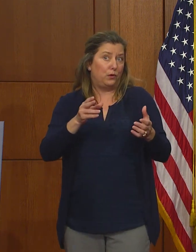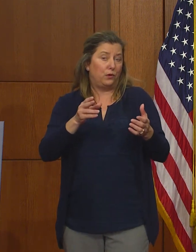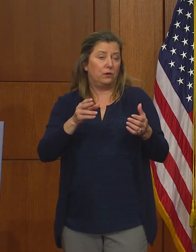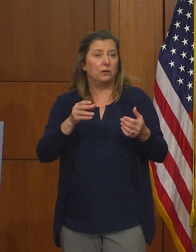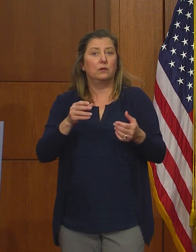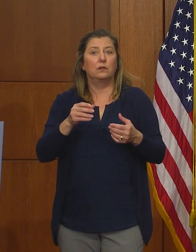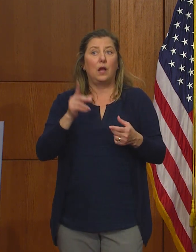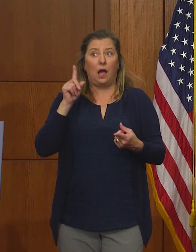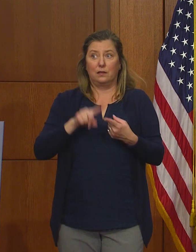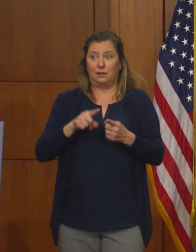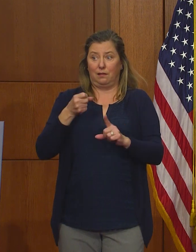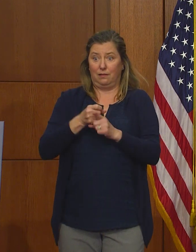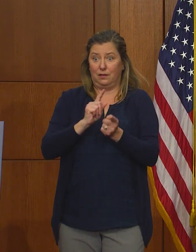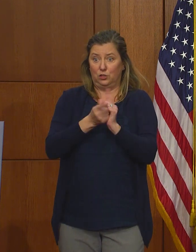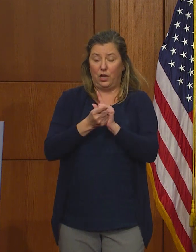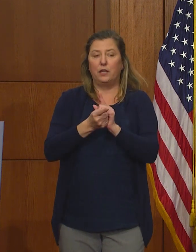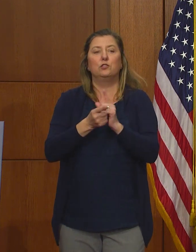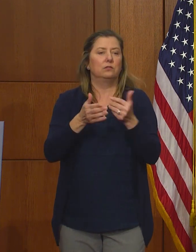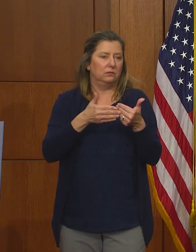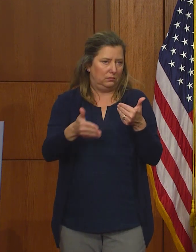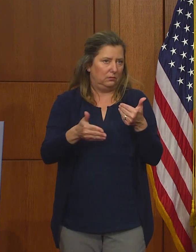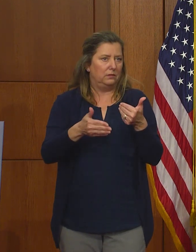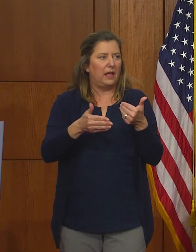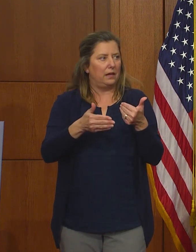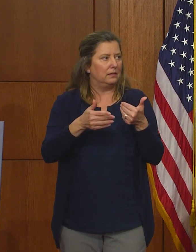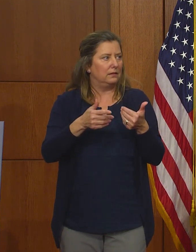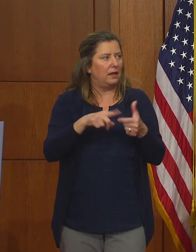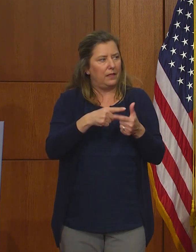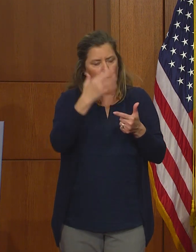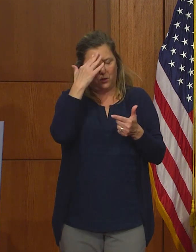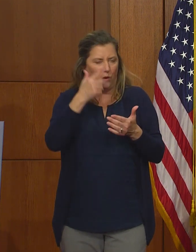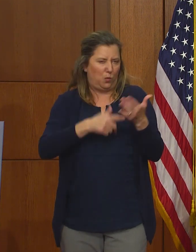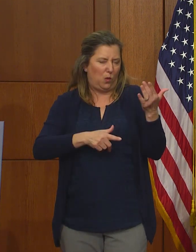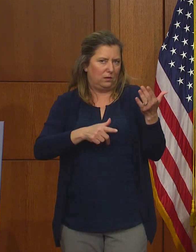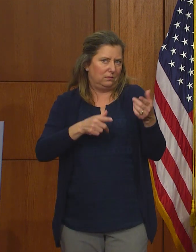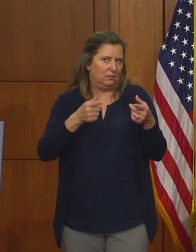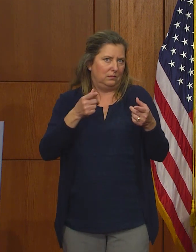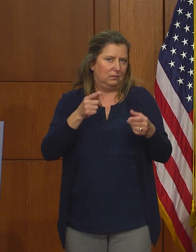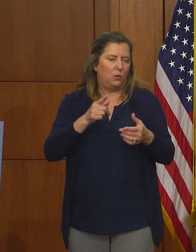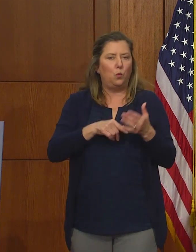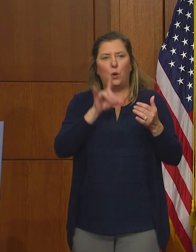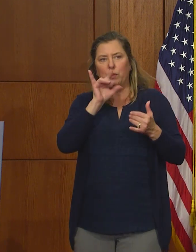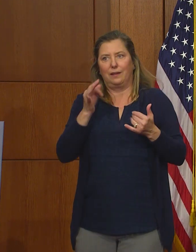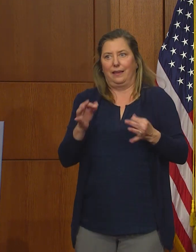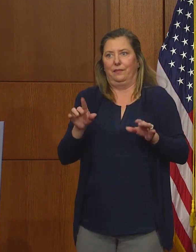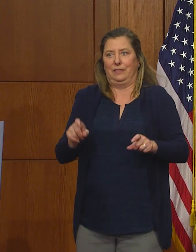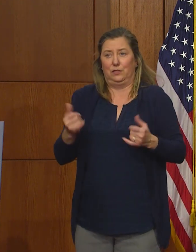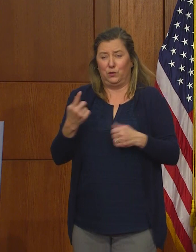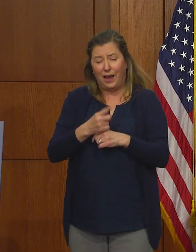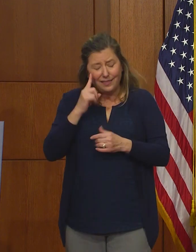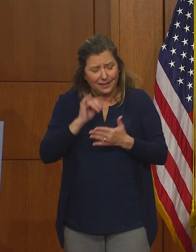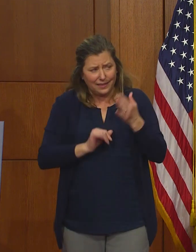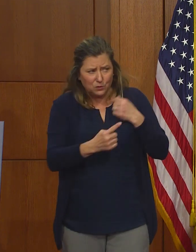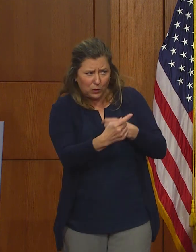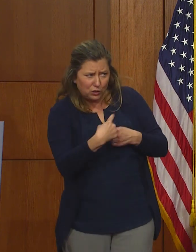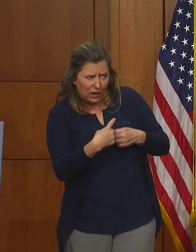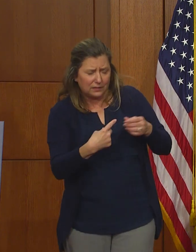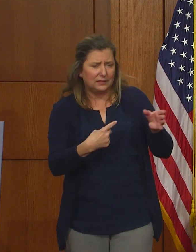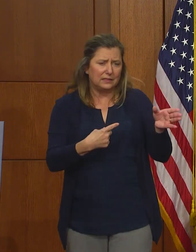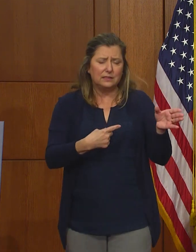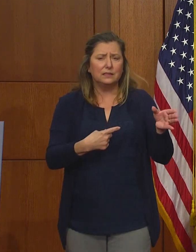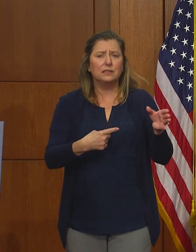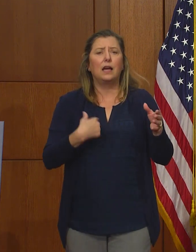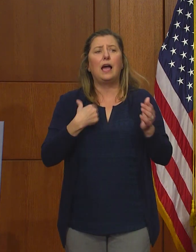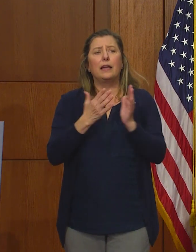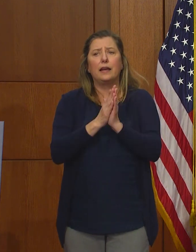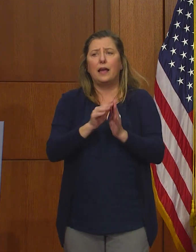this one-time change, that you can then incrementally, you'll know what that would have happened today. I think that's what you're asking about, and we can get, Dr. Oliver and the